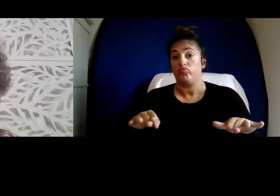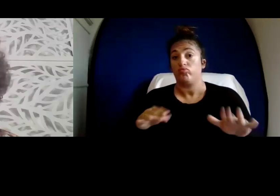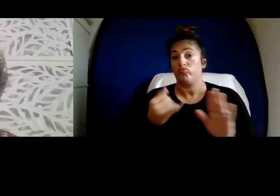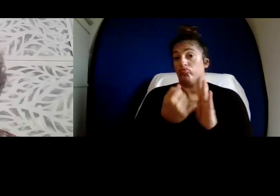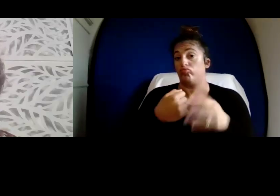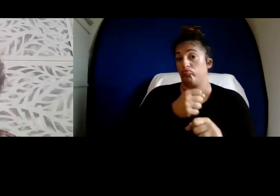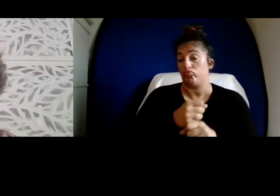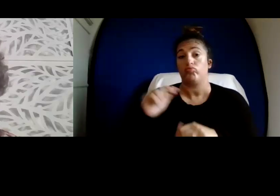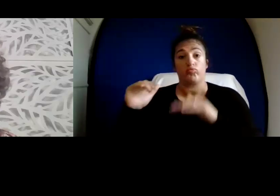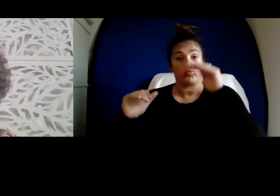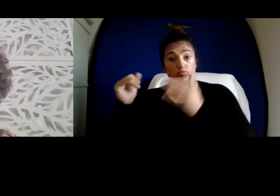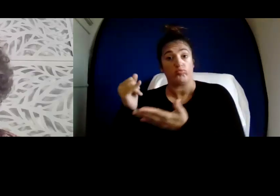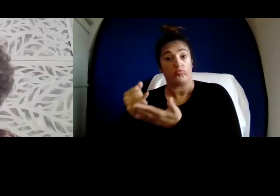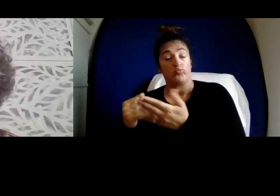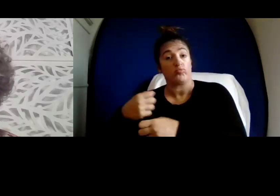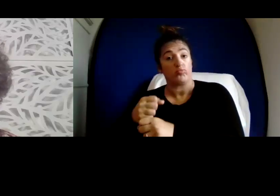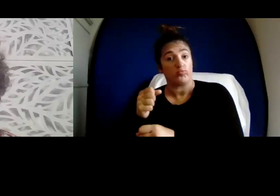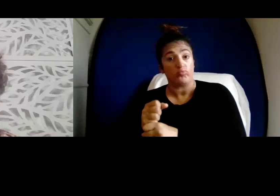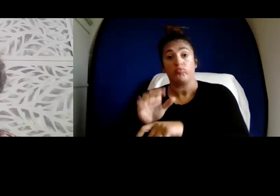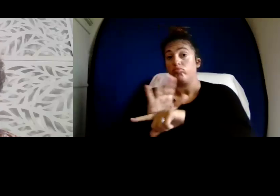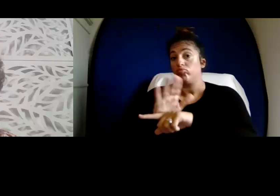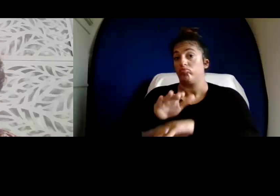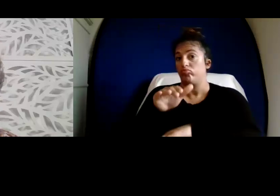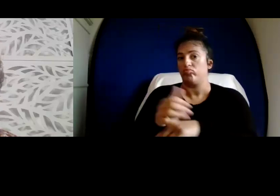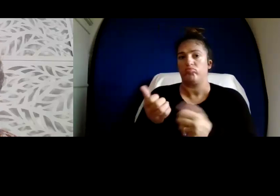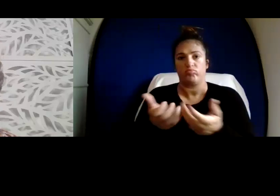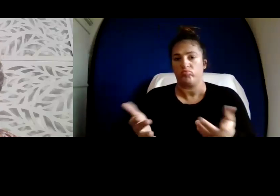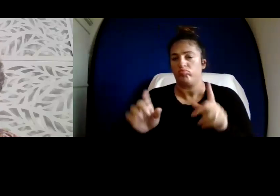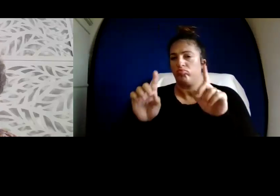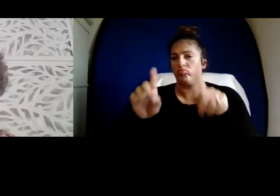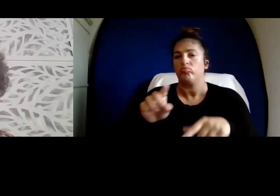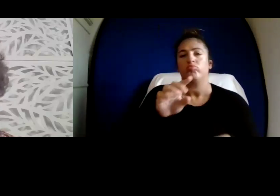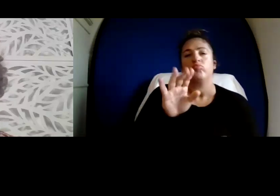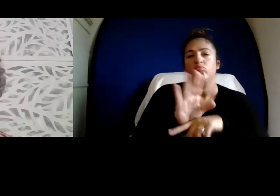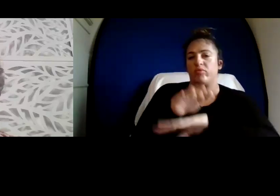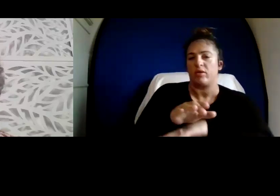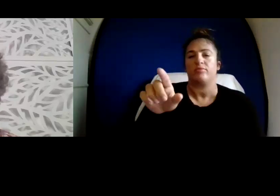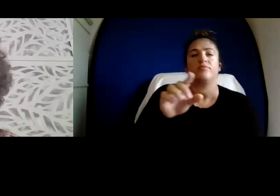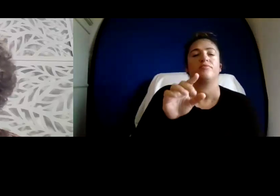have adult crafting, we have a movie night. So you can check all that out at